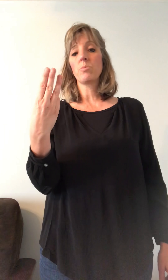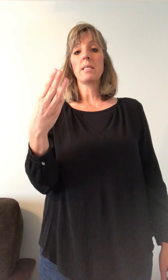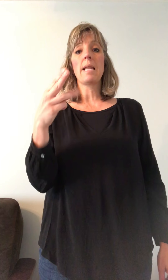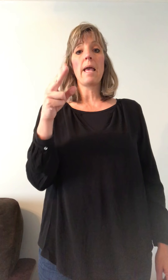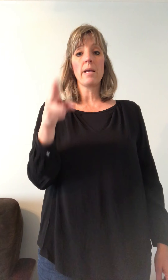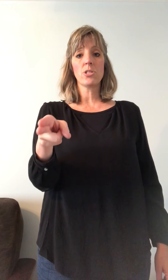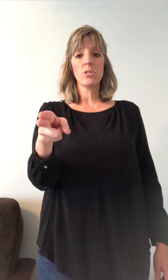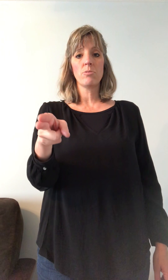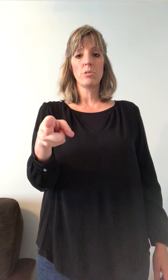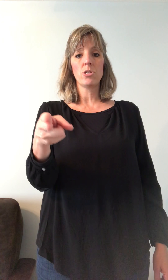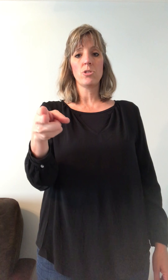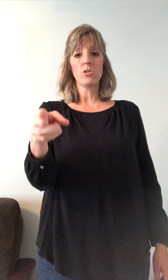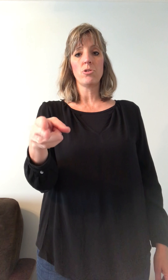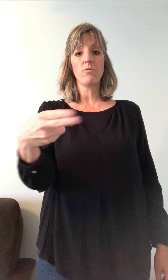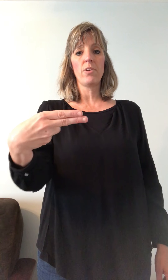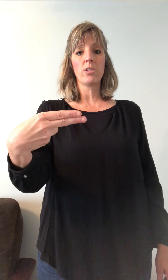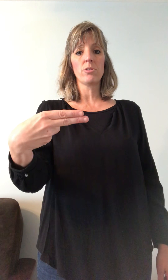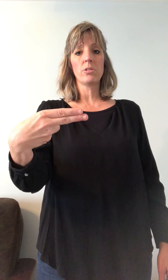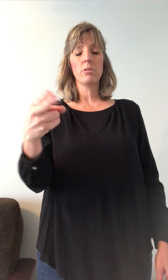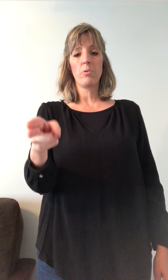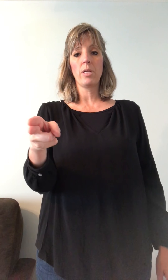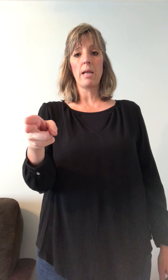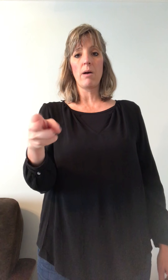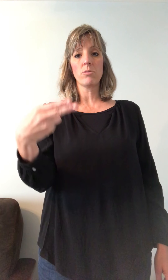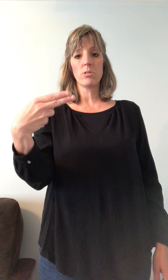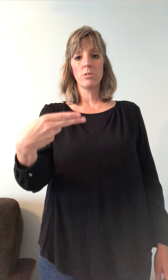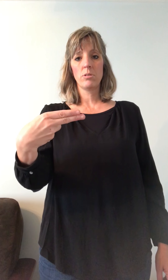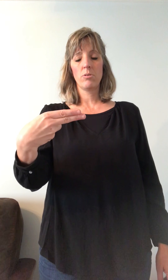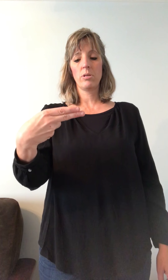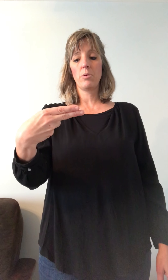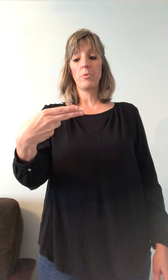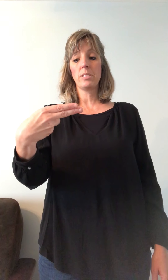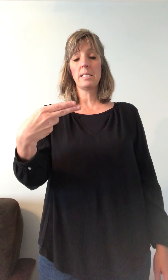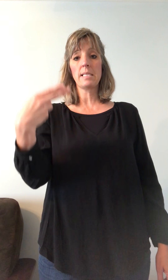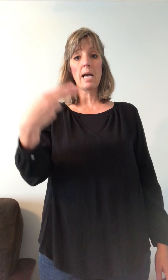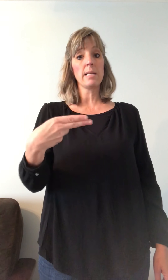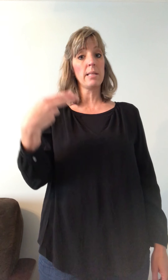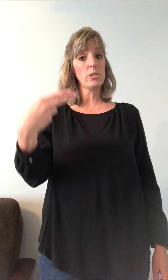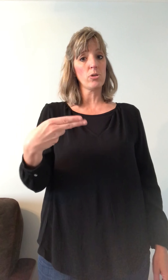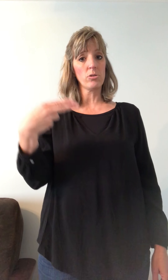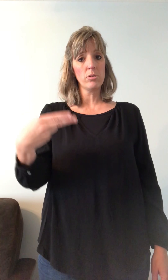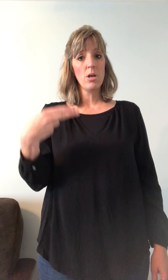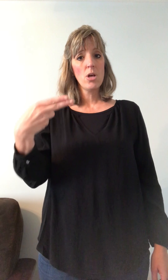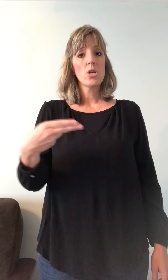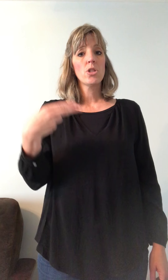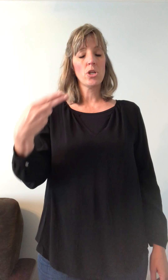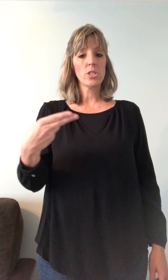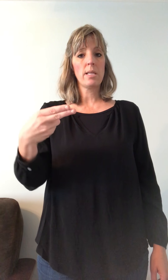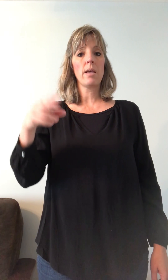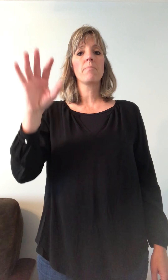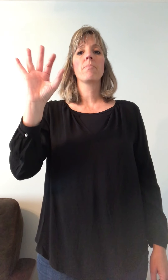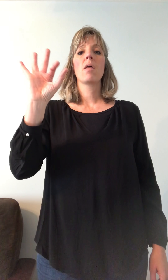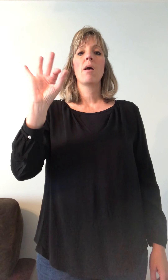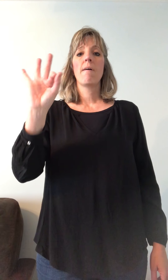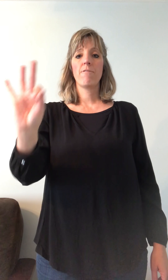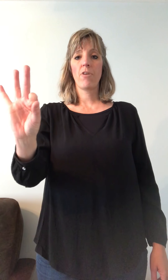an H, which is your two fingers pointed out. Only they point to the side and they circle. Thursday.